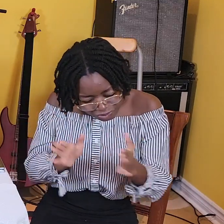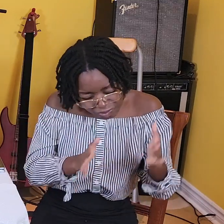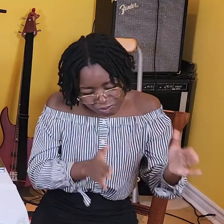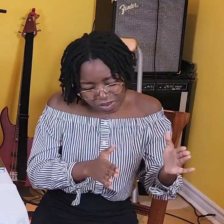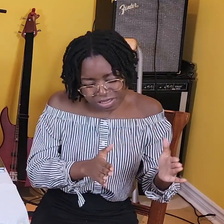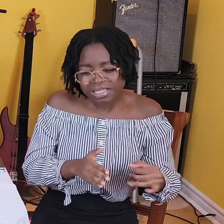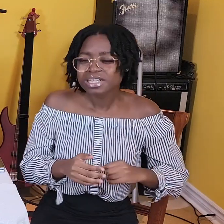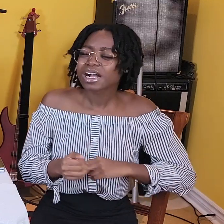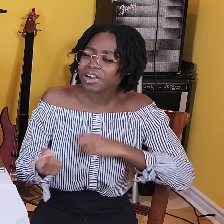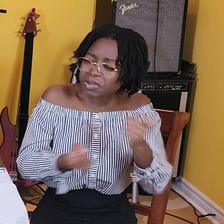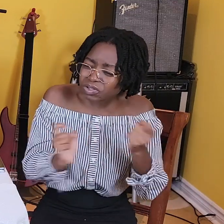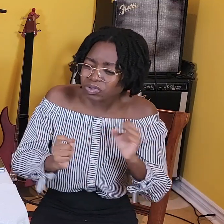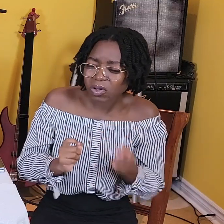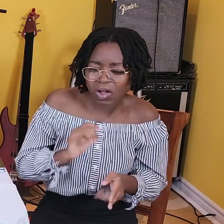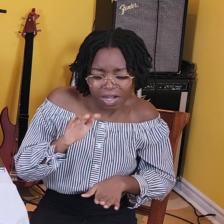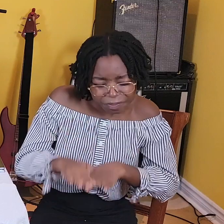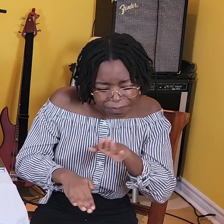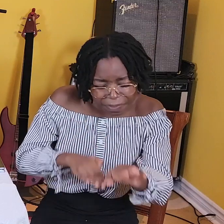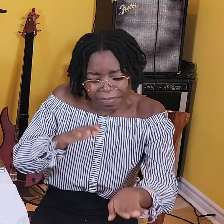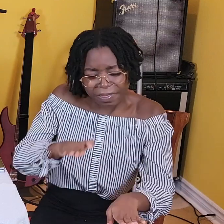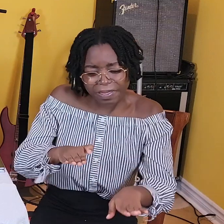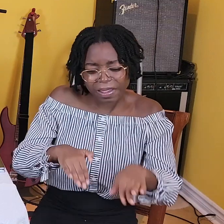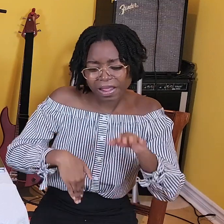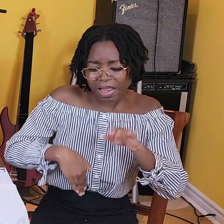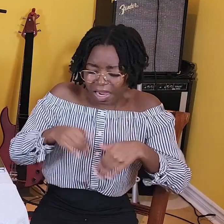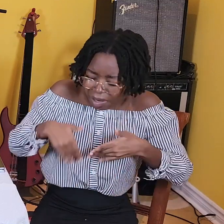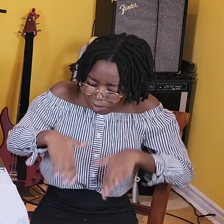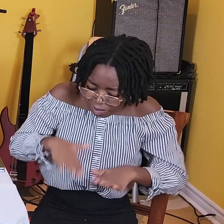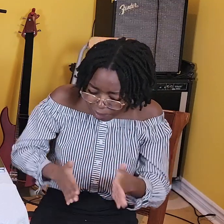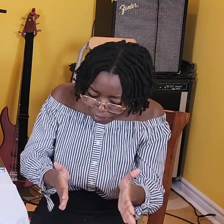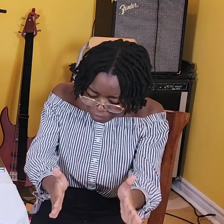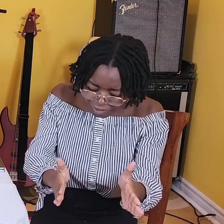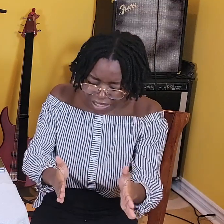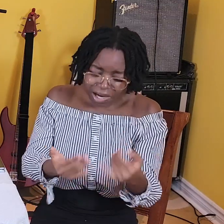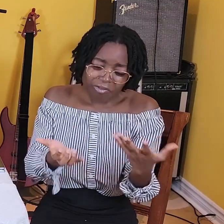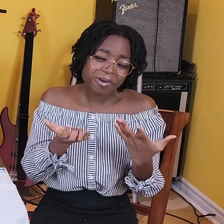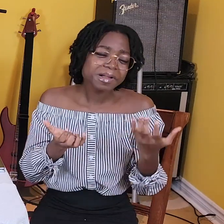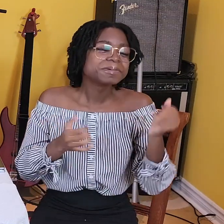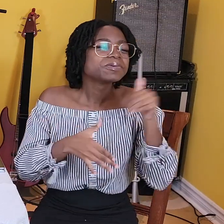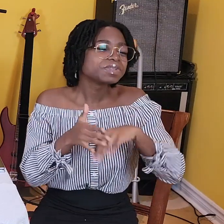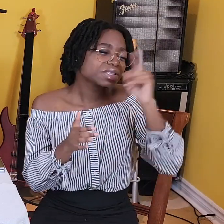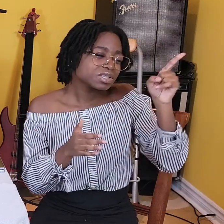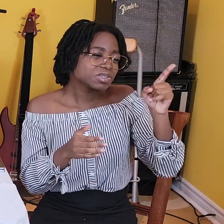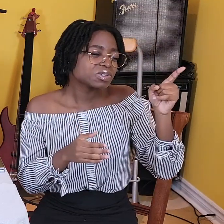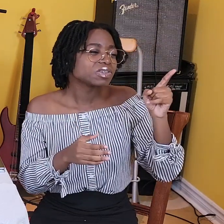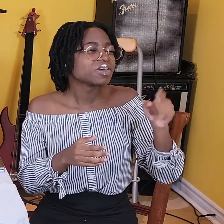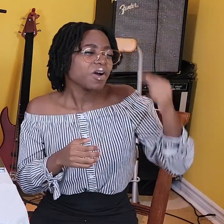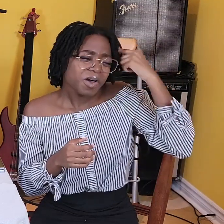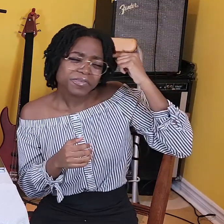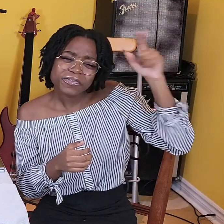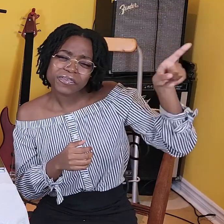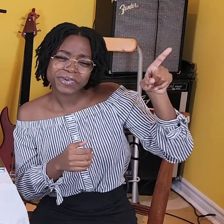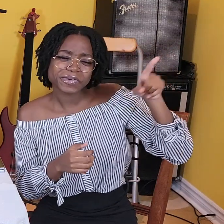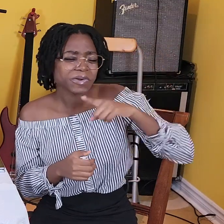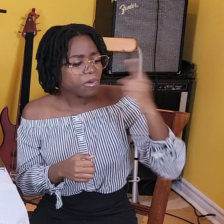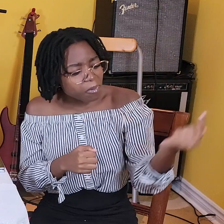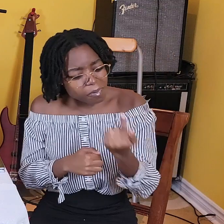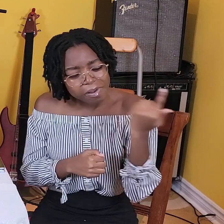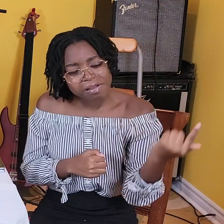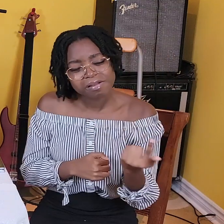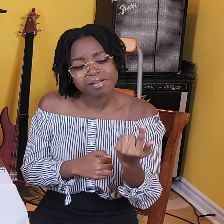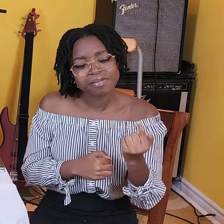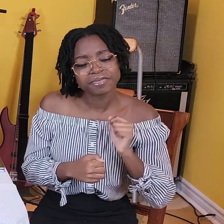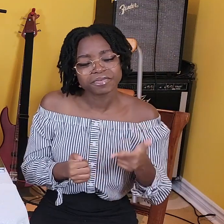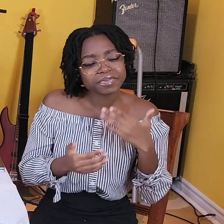will direct our path, oh God, so that it will always be in you, with you, and for you, oh God. We thank